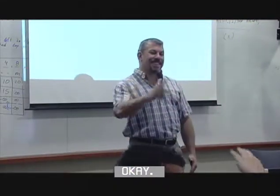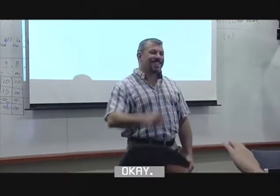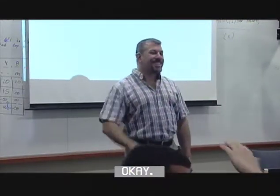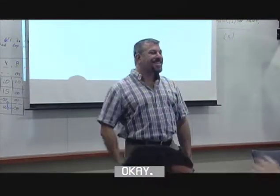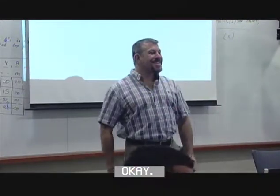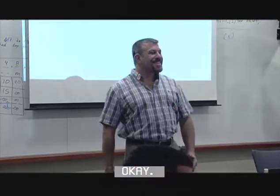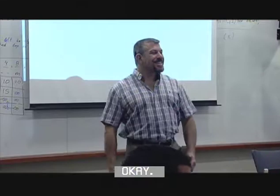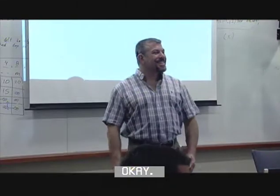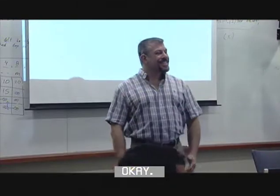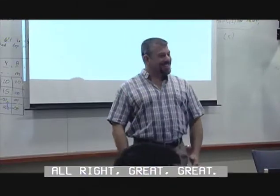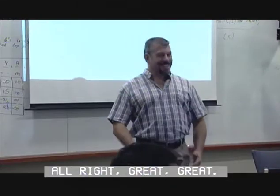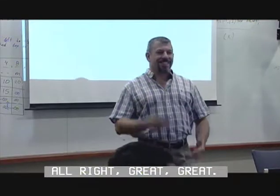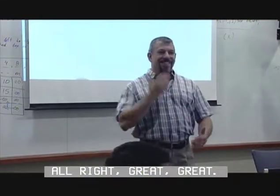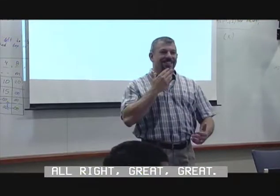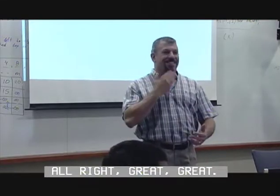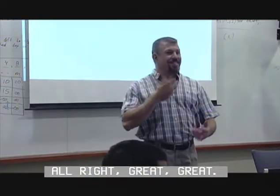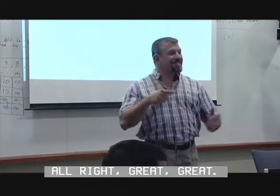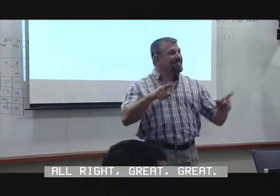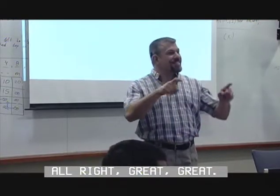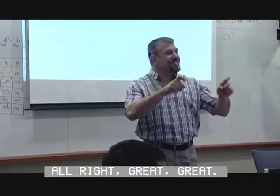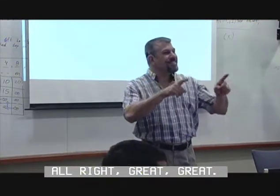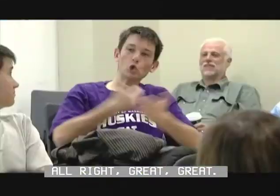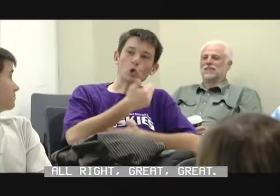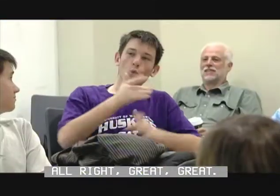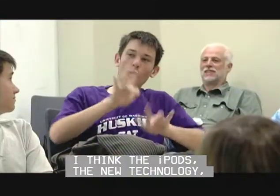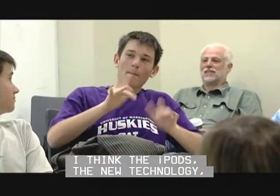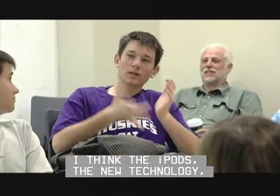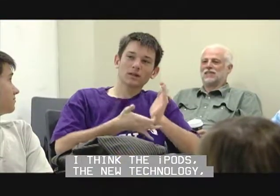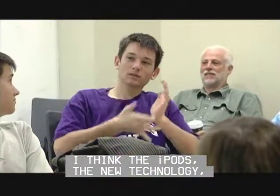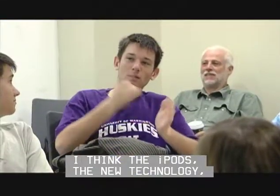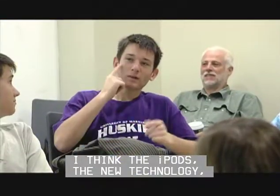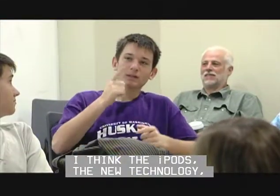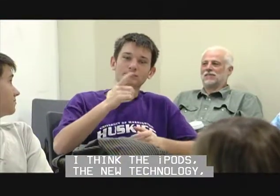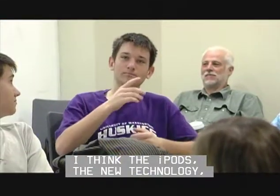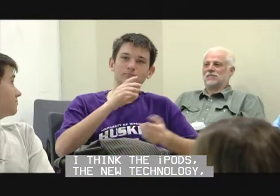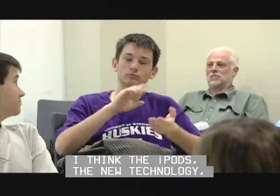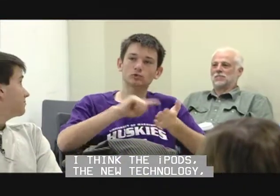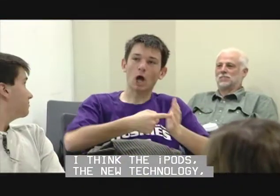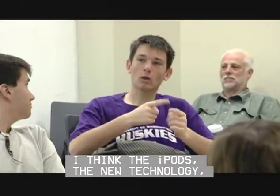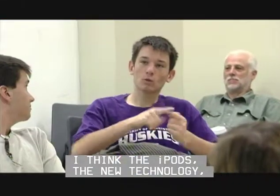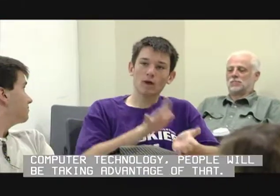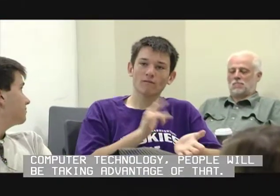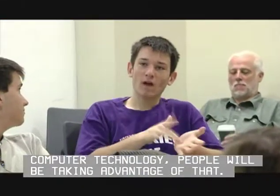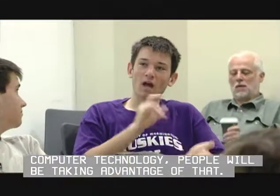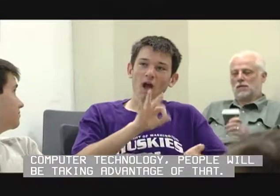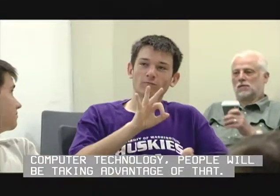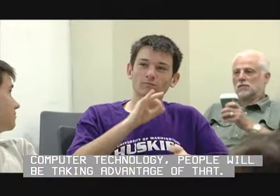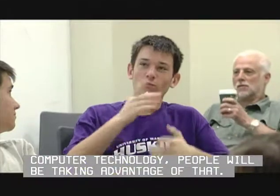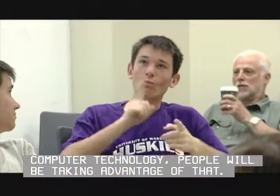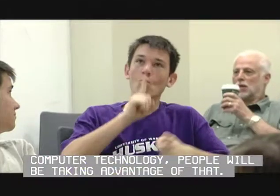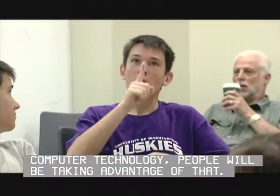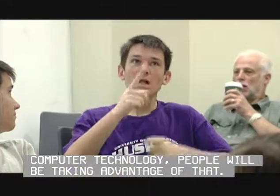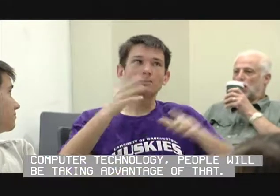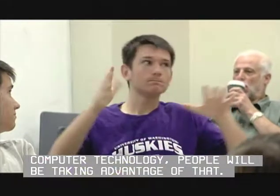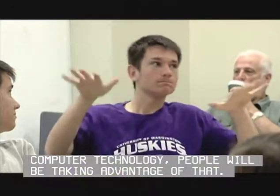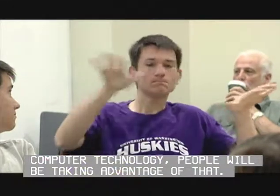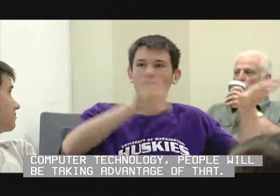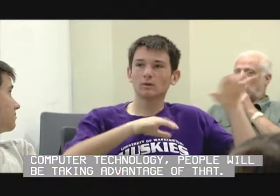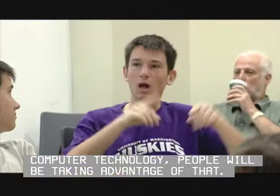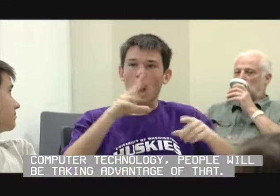Okay. All right, great, great. I think the iPods, the new technology, computer technology, people will be taking advantage of